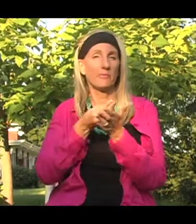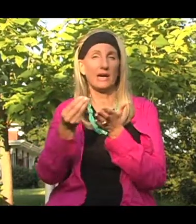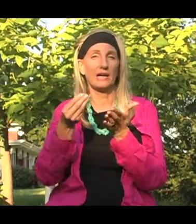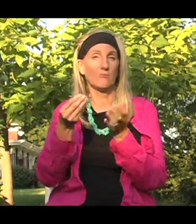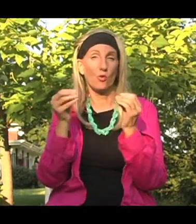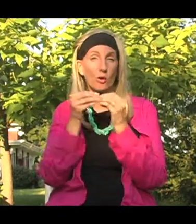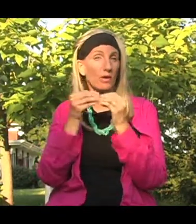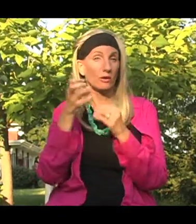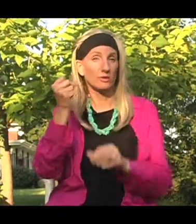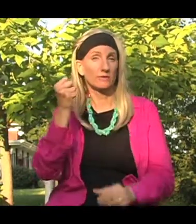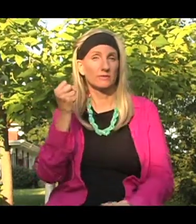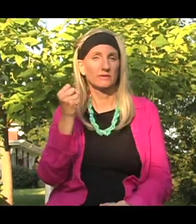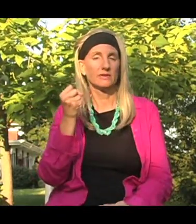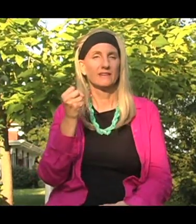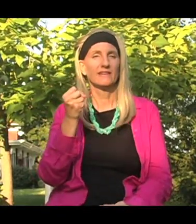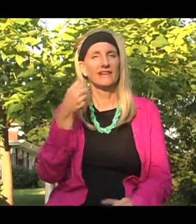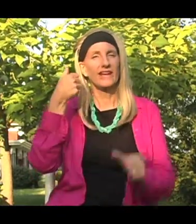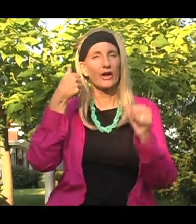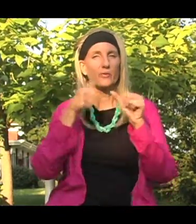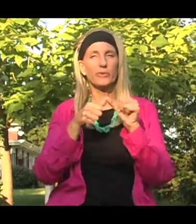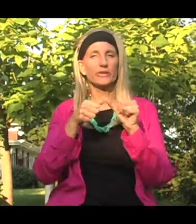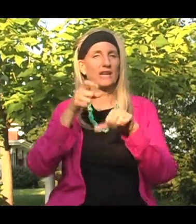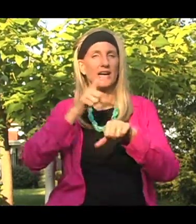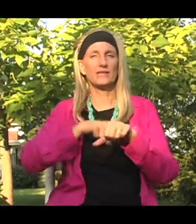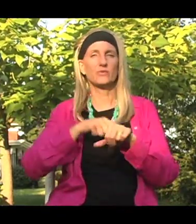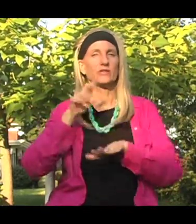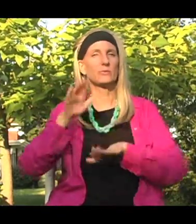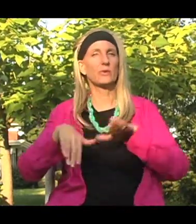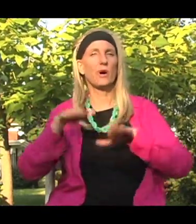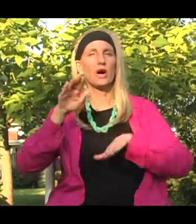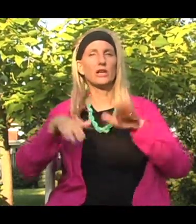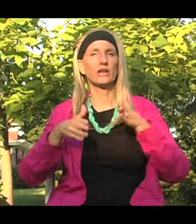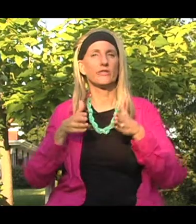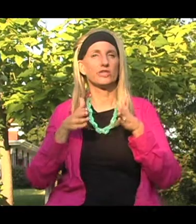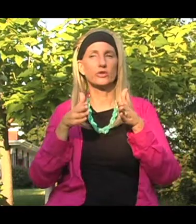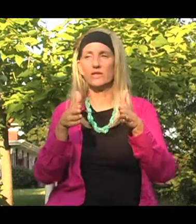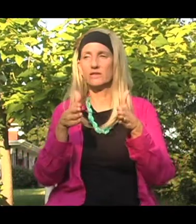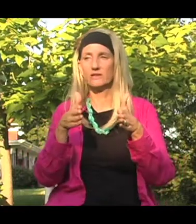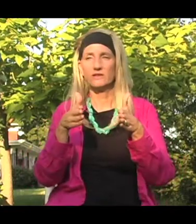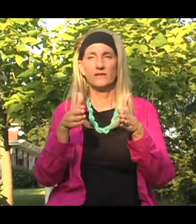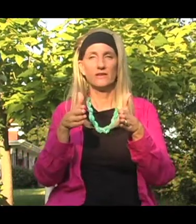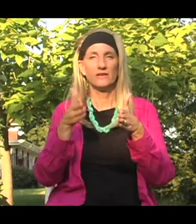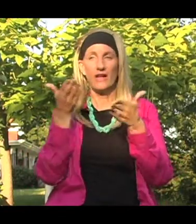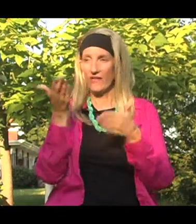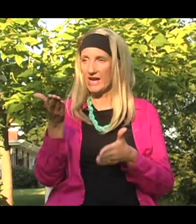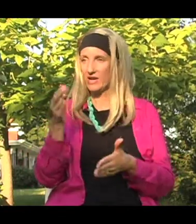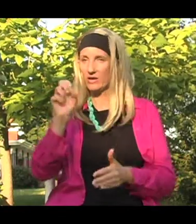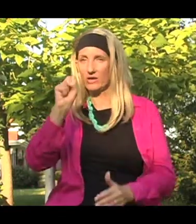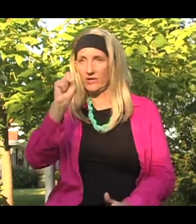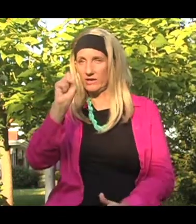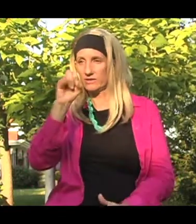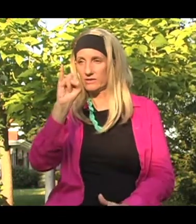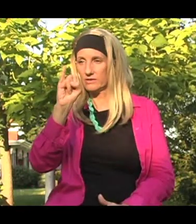buy more milk. And I remember times where we'd just be walking on the street, and there on the